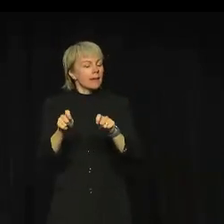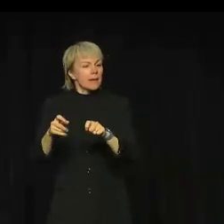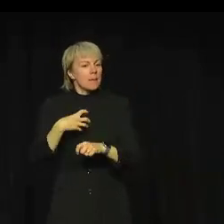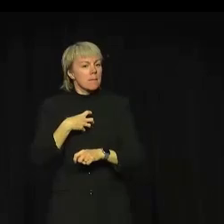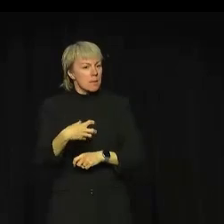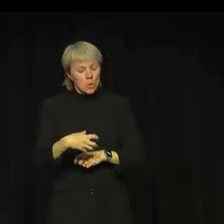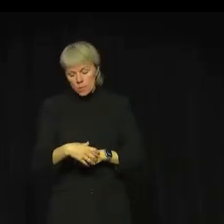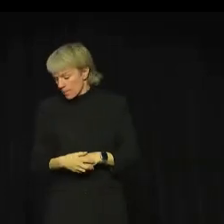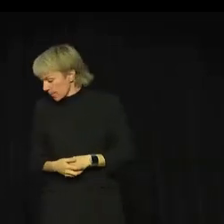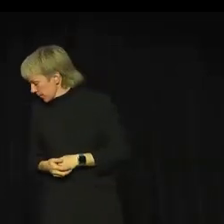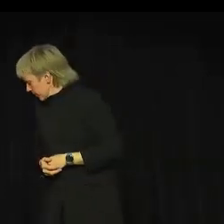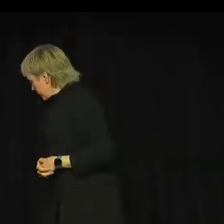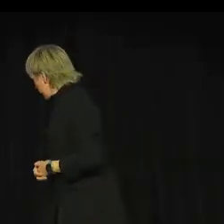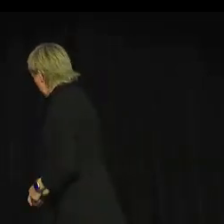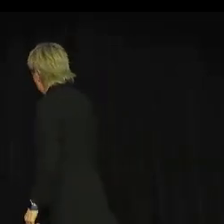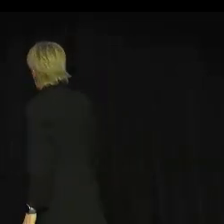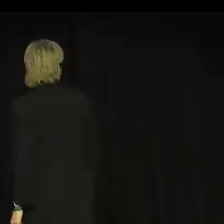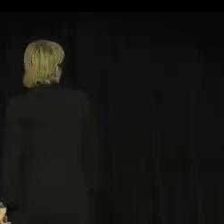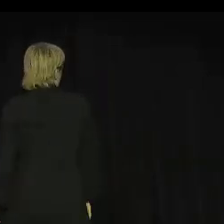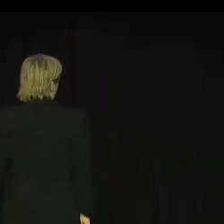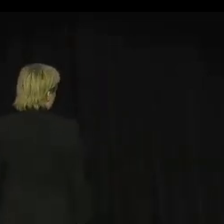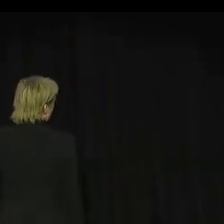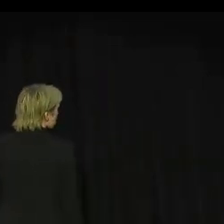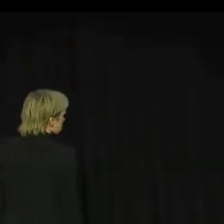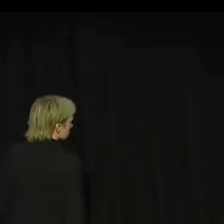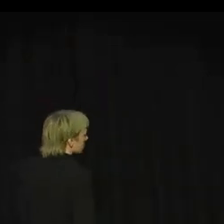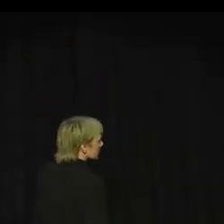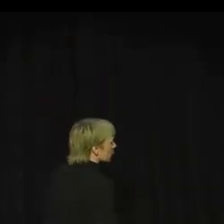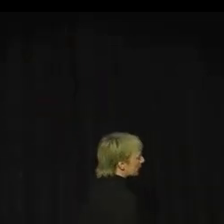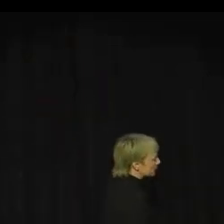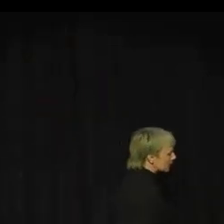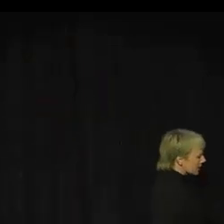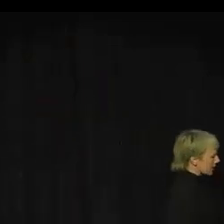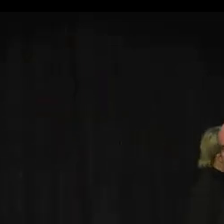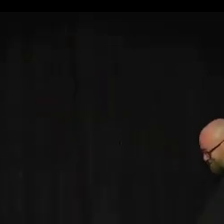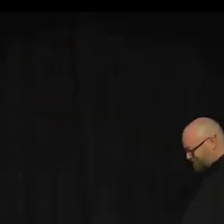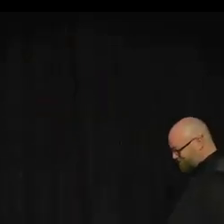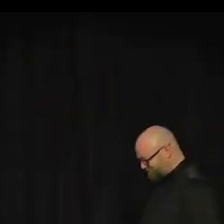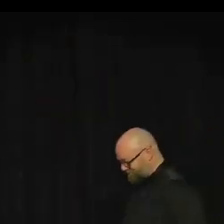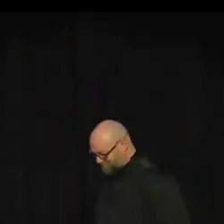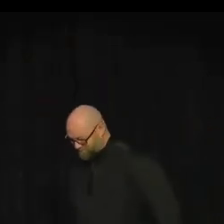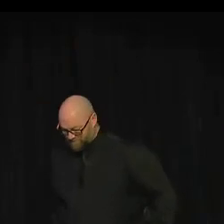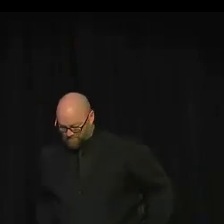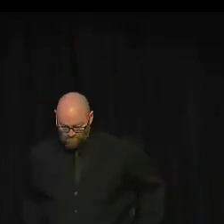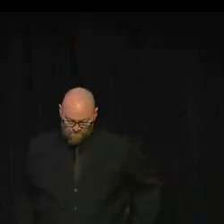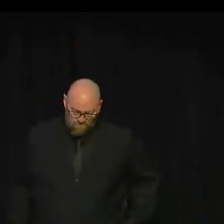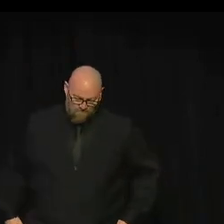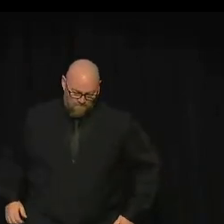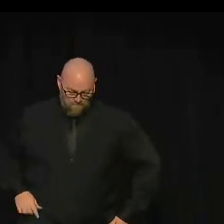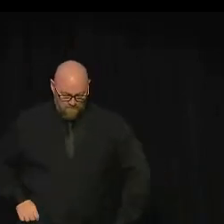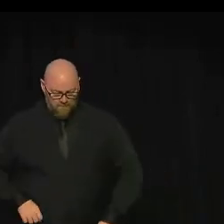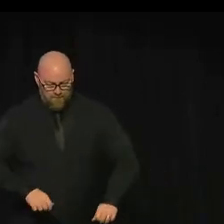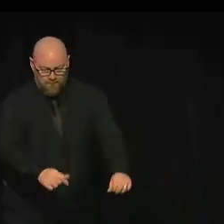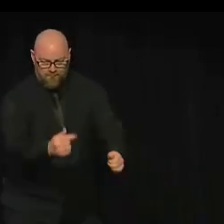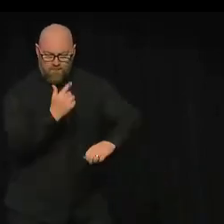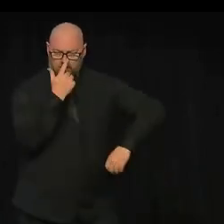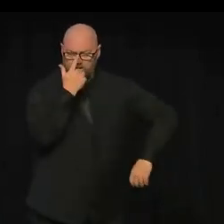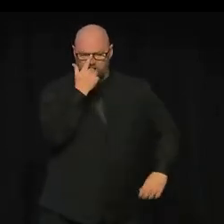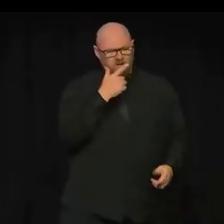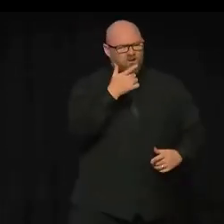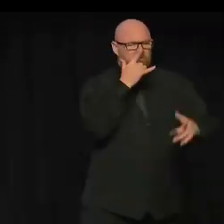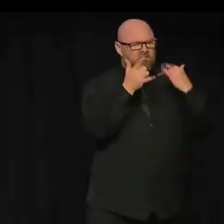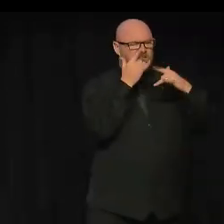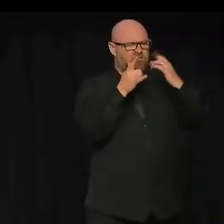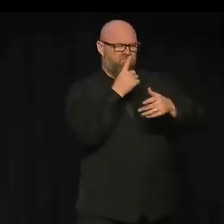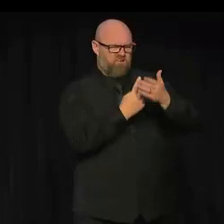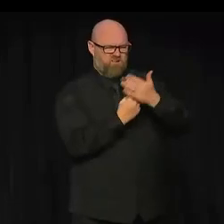At a time when Australians are outraged by tragic deaths like that of Molly Ticehurst and a rallying to end gender-based violence in this